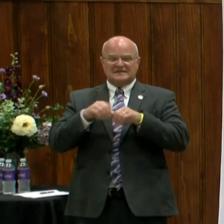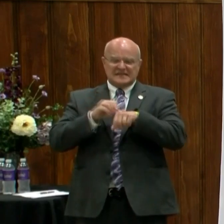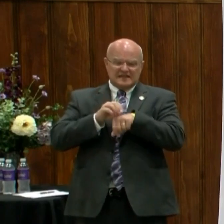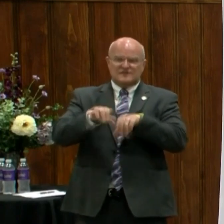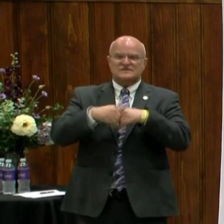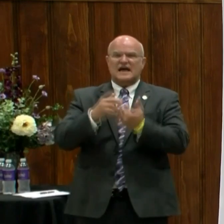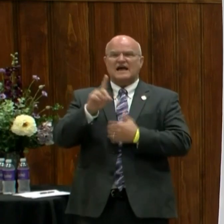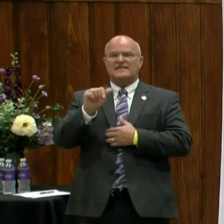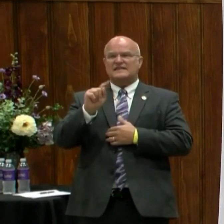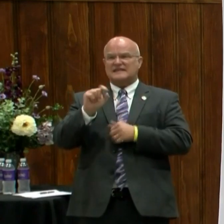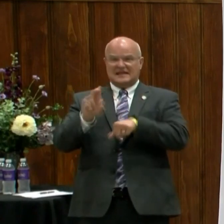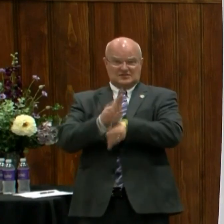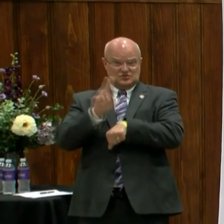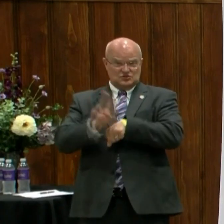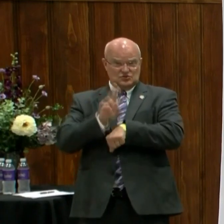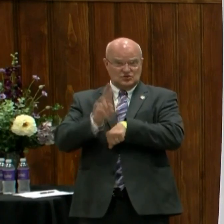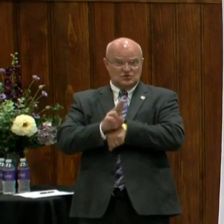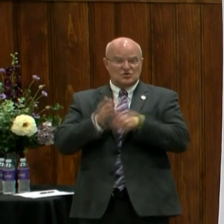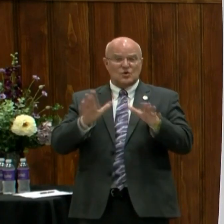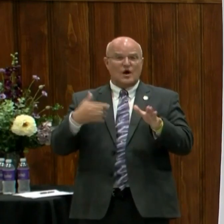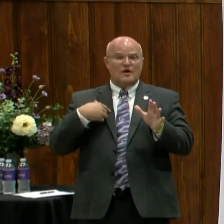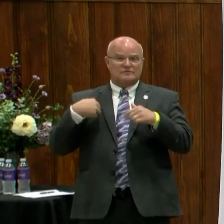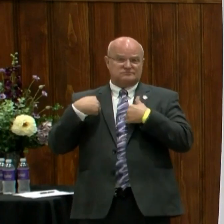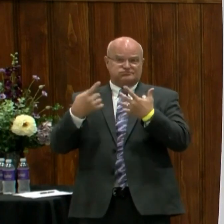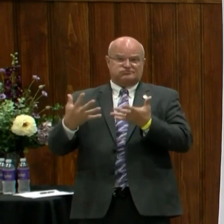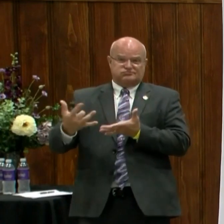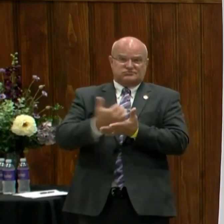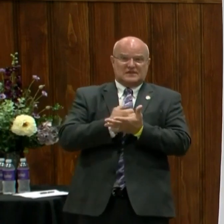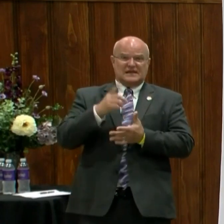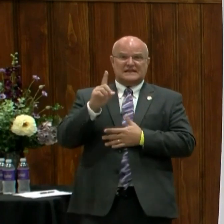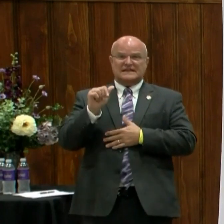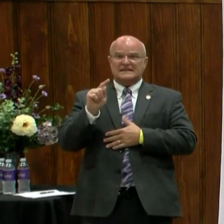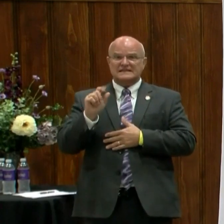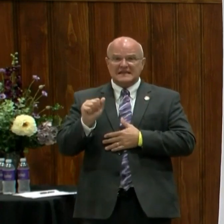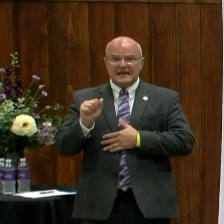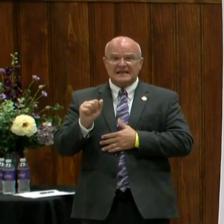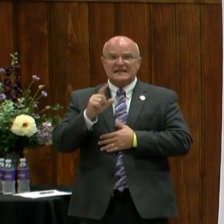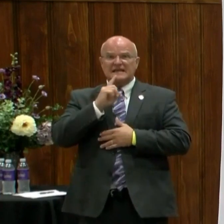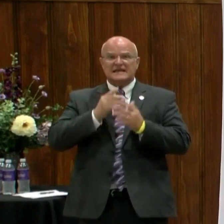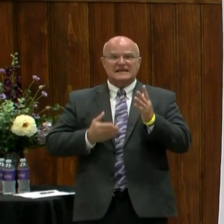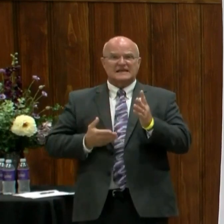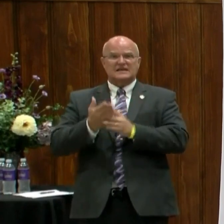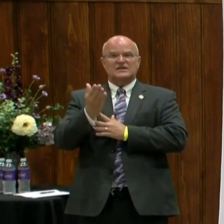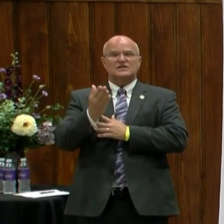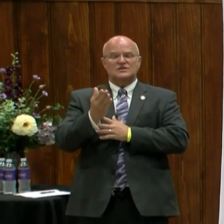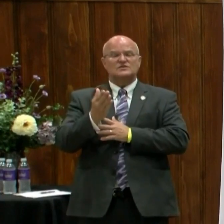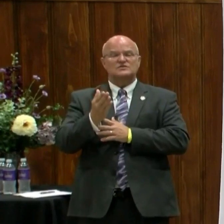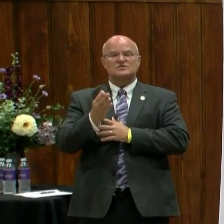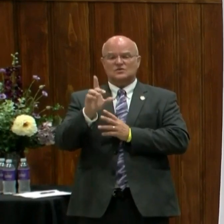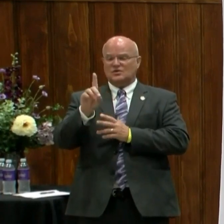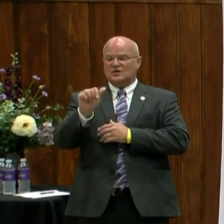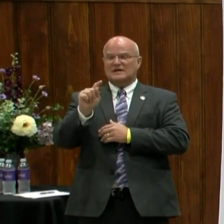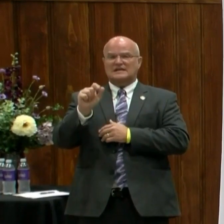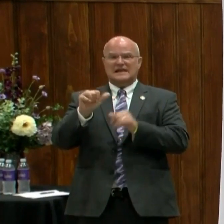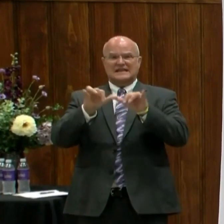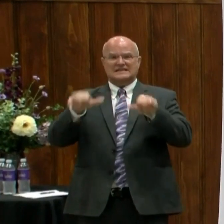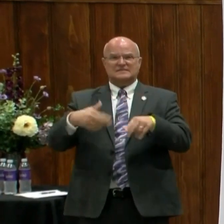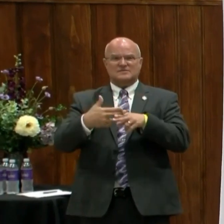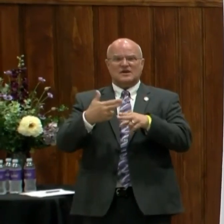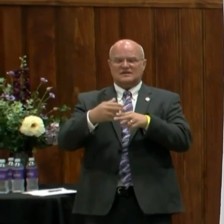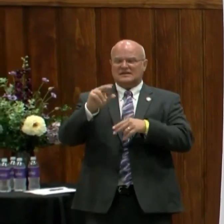those data are used. The way that we've been collecting that information is through a data system called